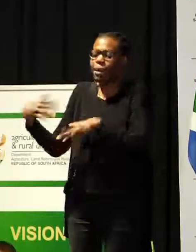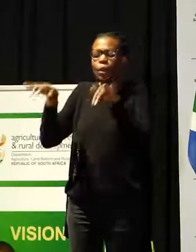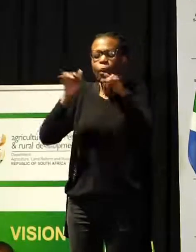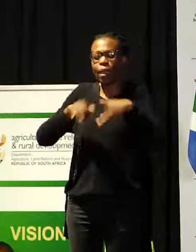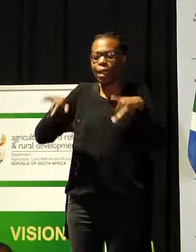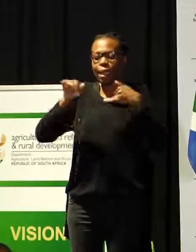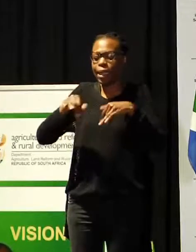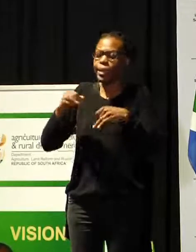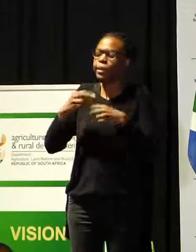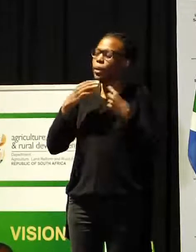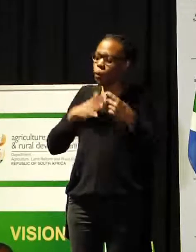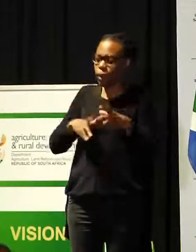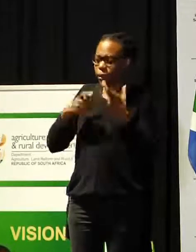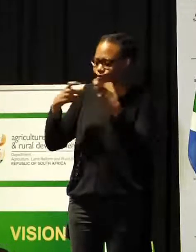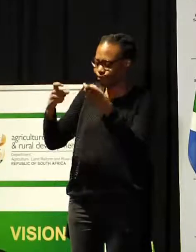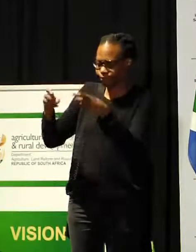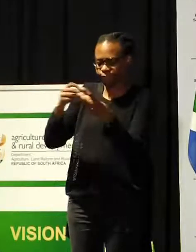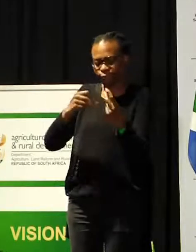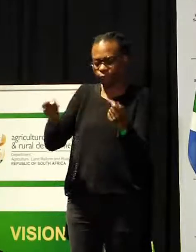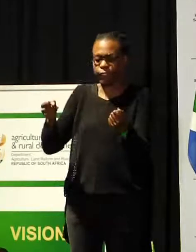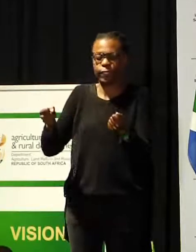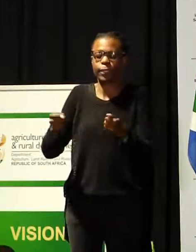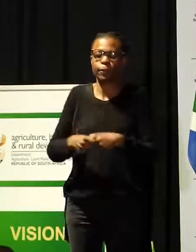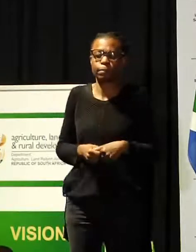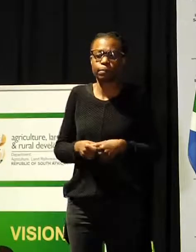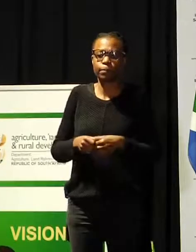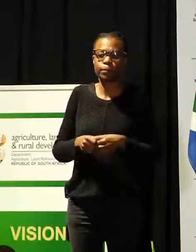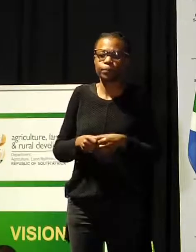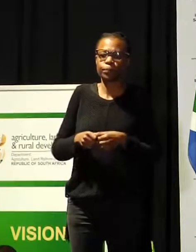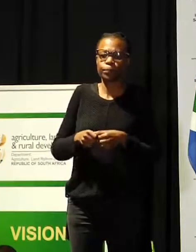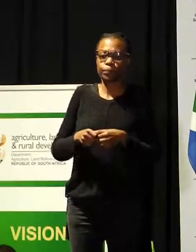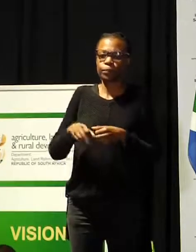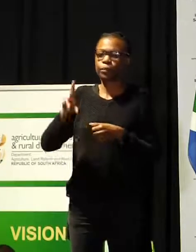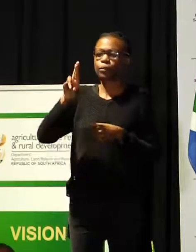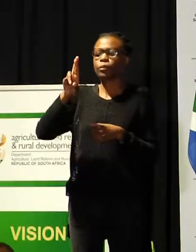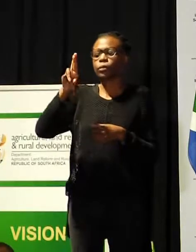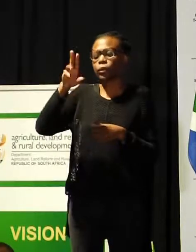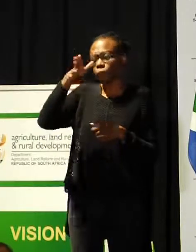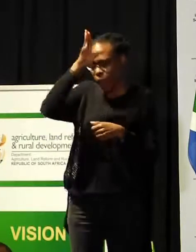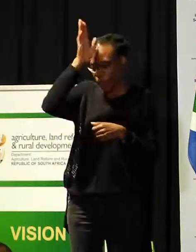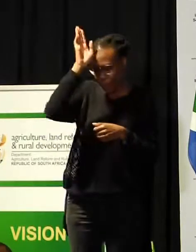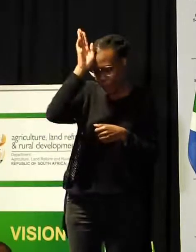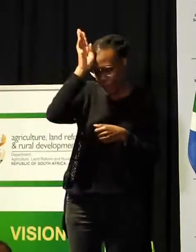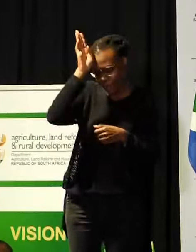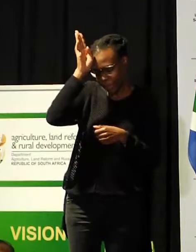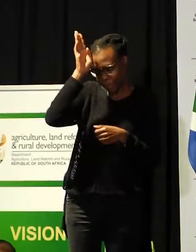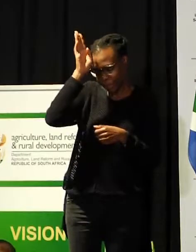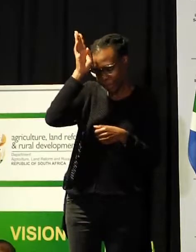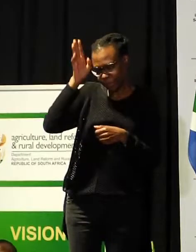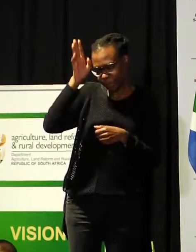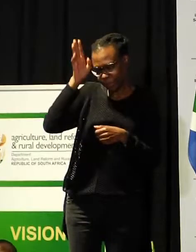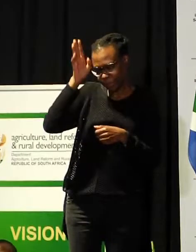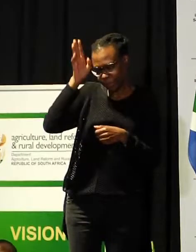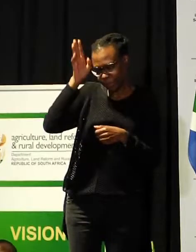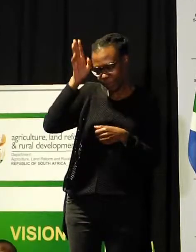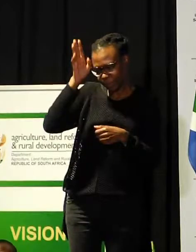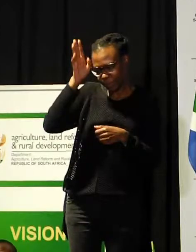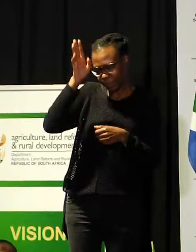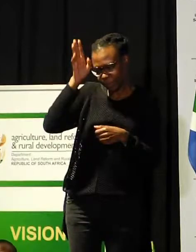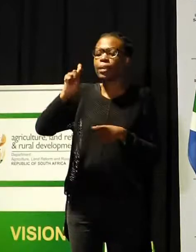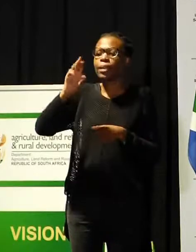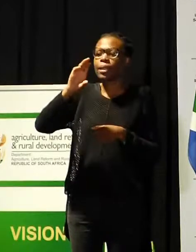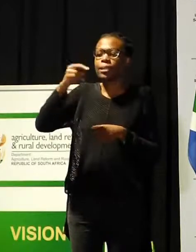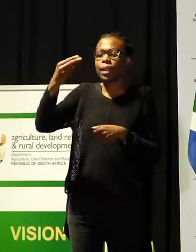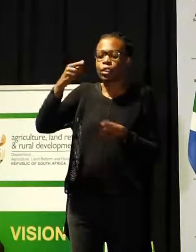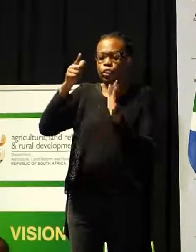The Roman Dutch law is foreign in Africa. The state should recognize